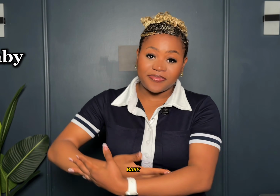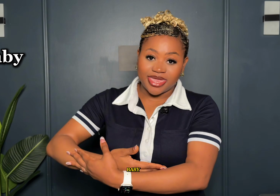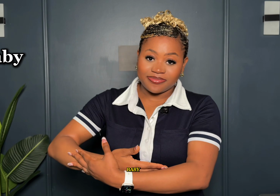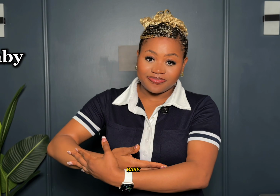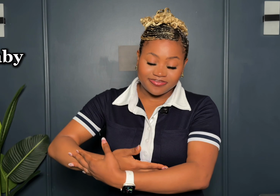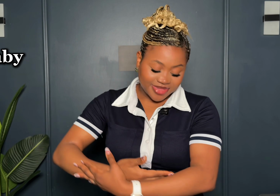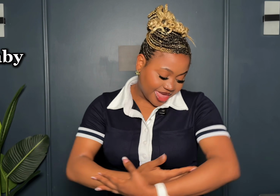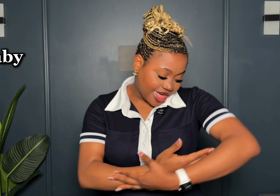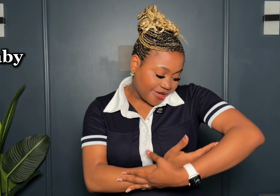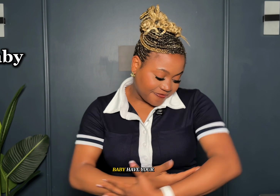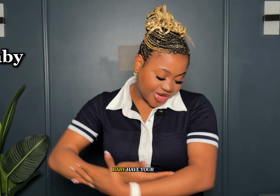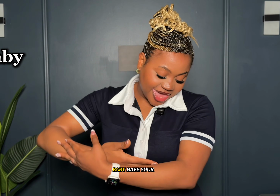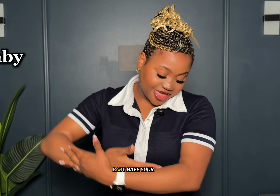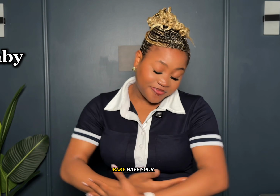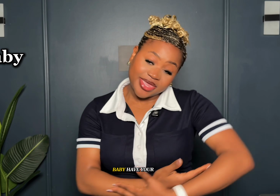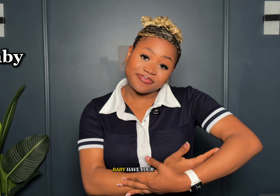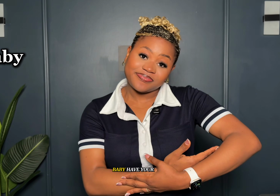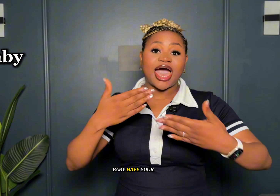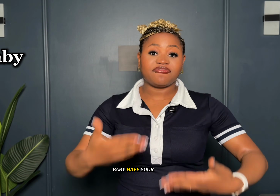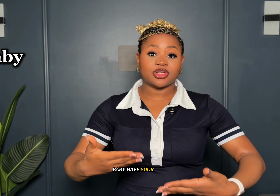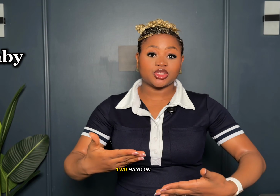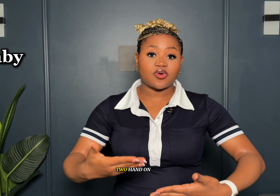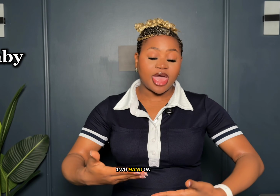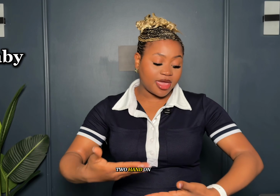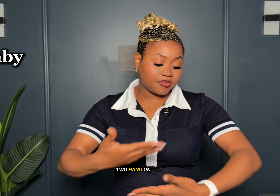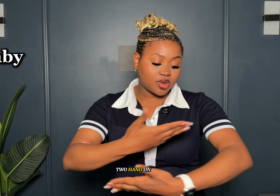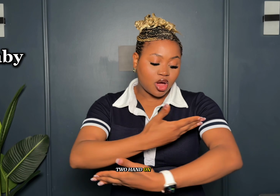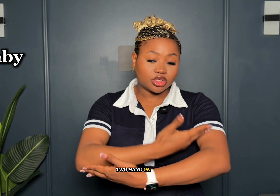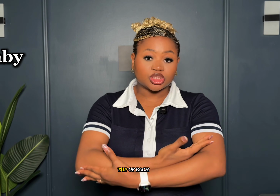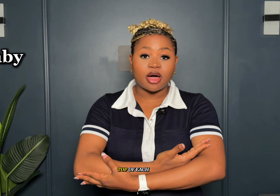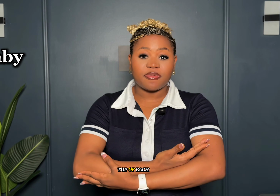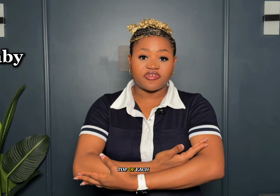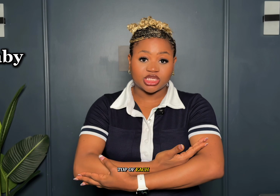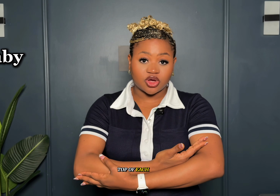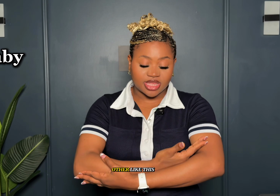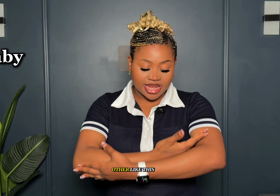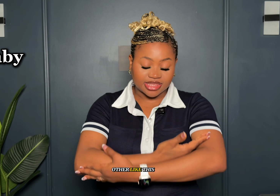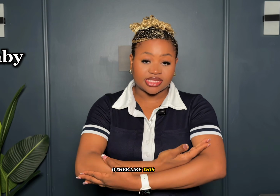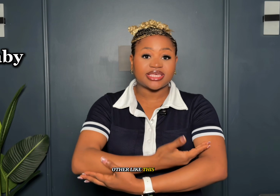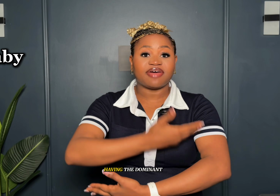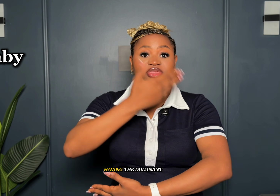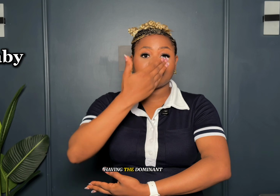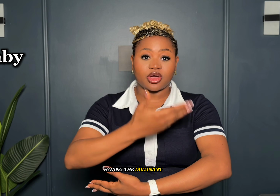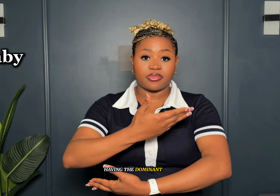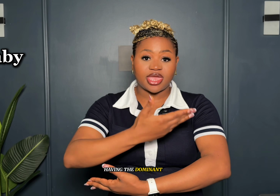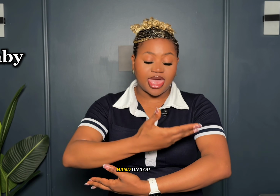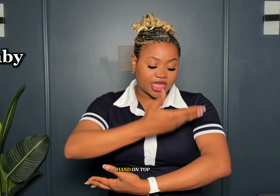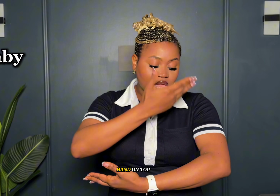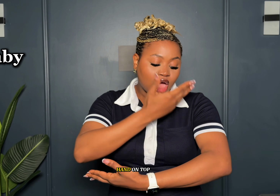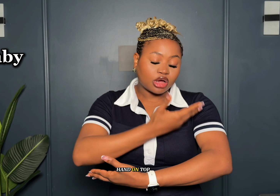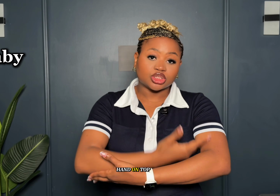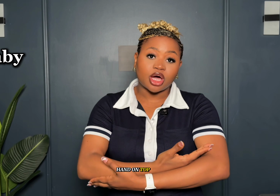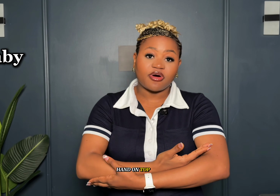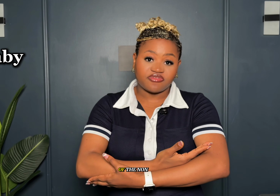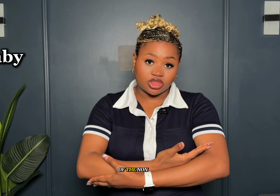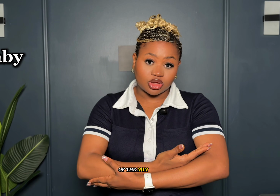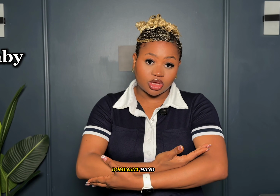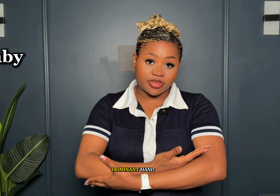Baby. Baby. Have your two hands on top of each other like this, having the dominant hand on top of the non-dominant